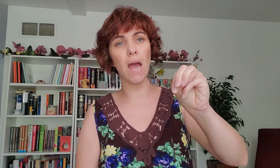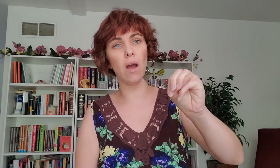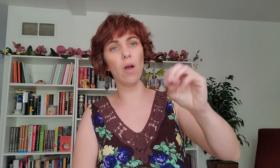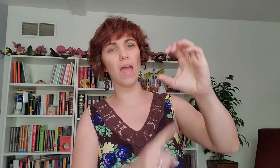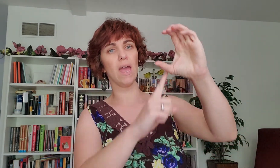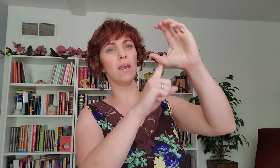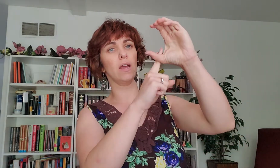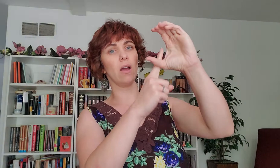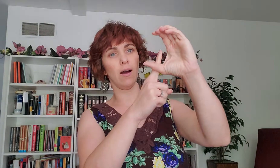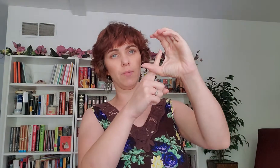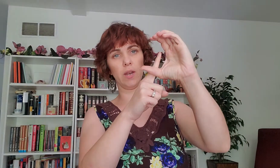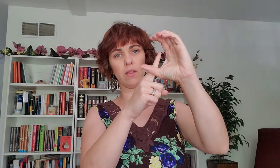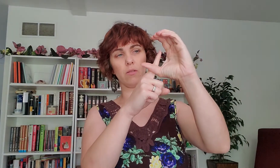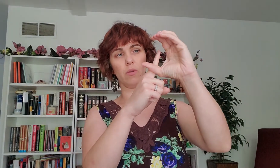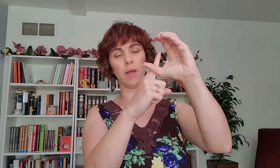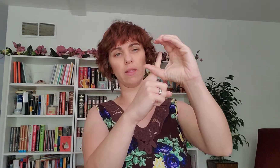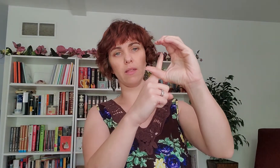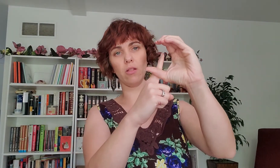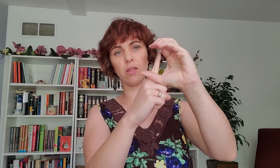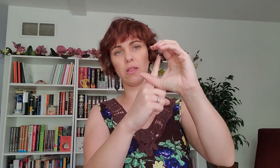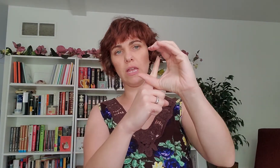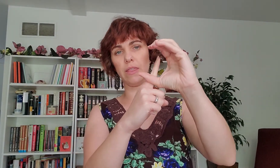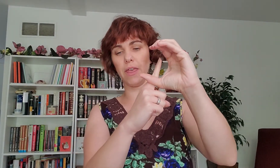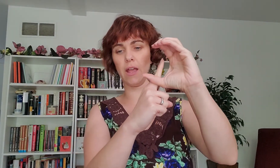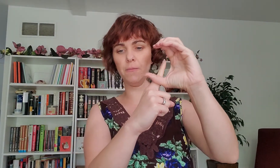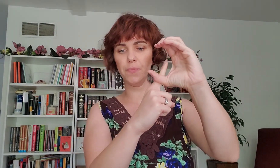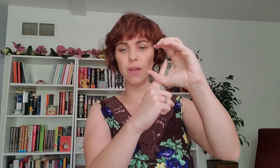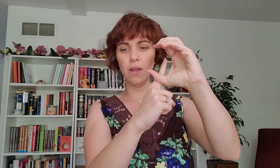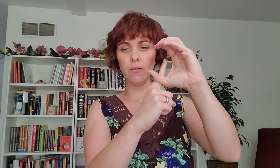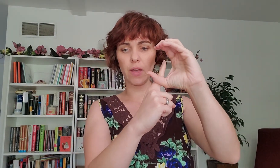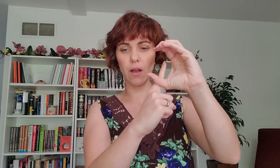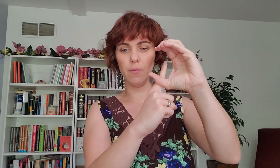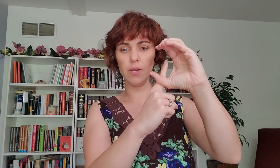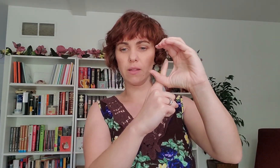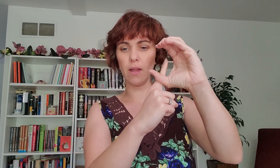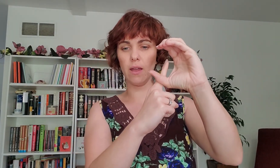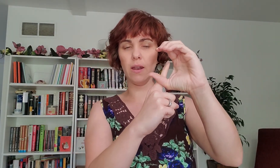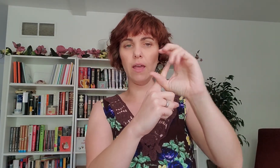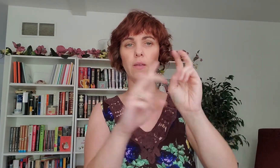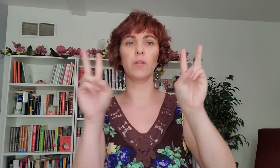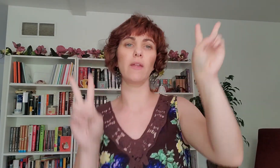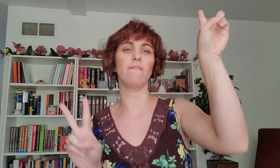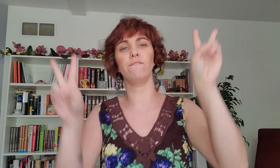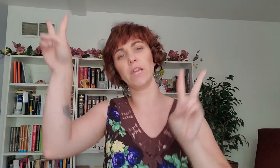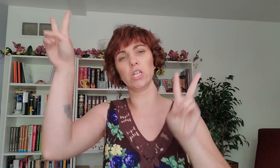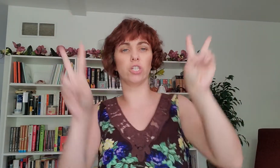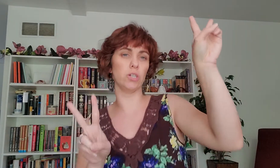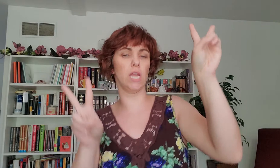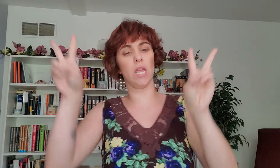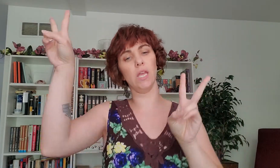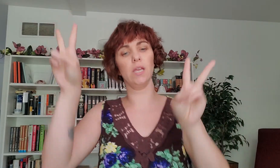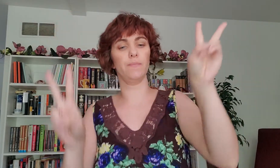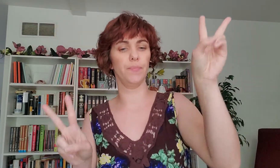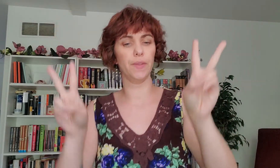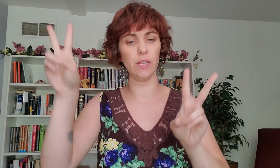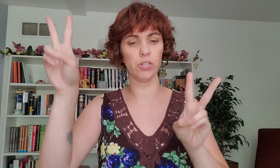Mao and communists, we make this little C thing, the communist sign, and then we say victory in